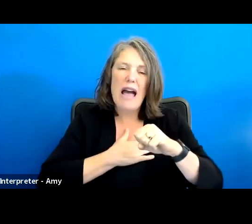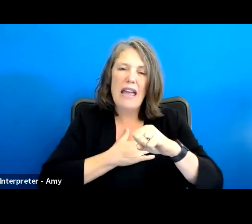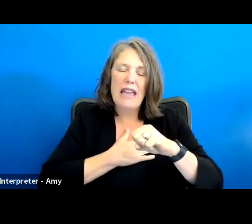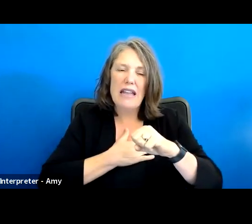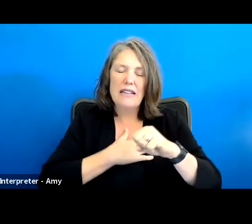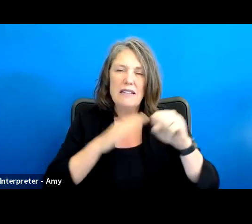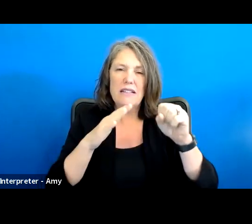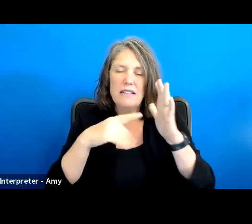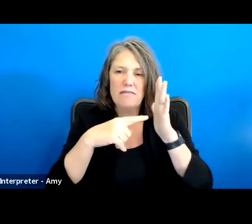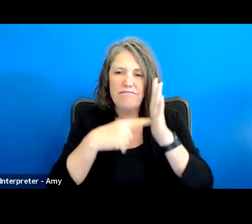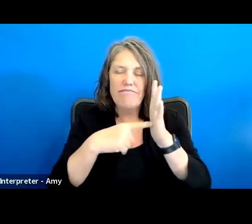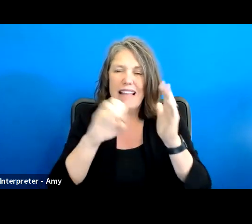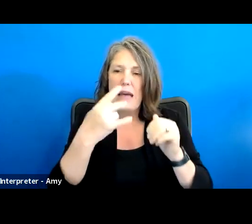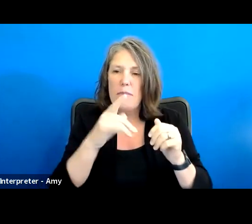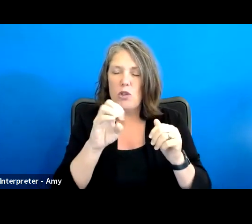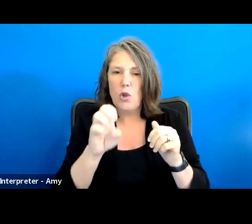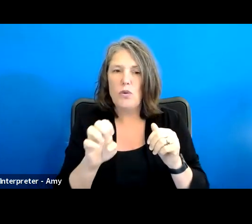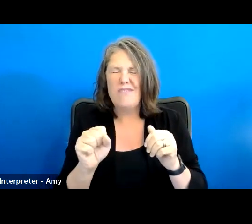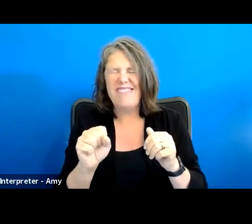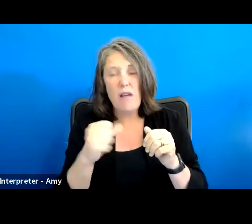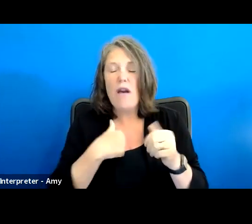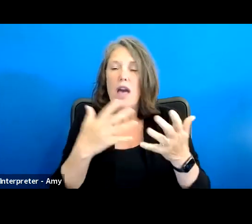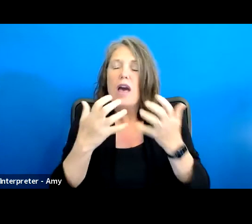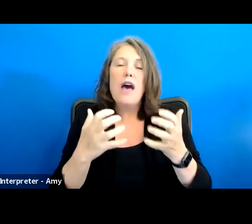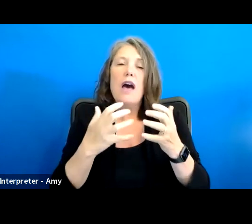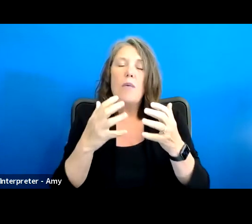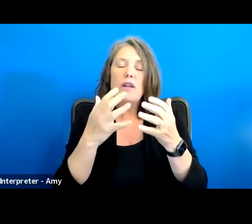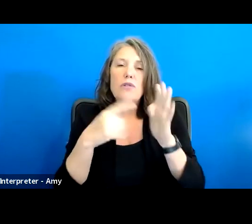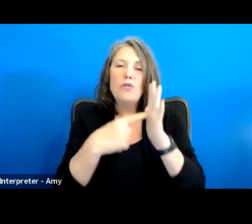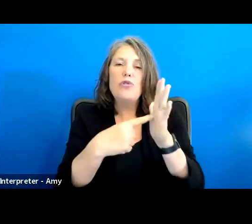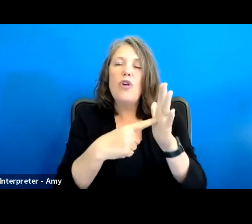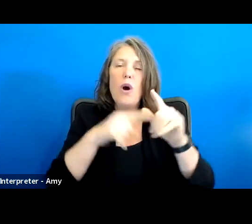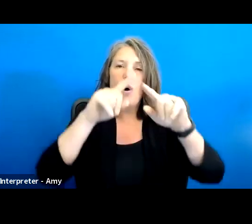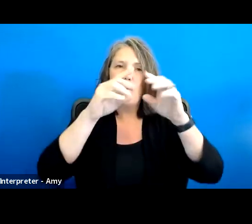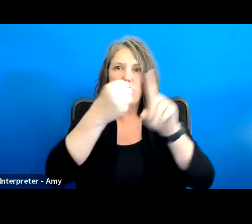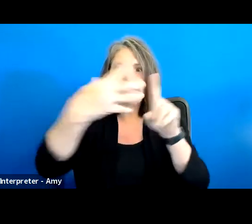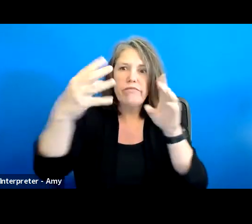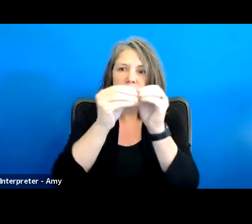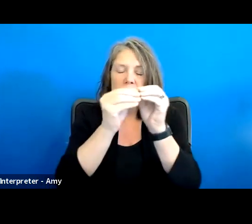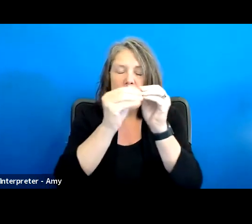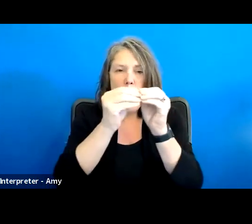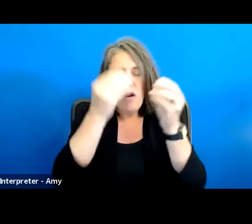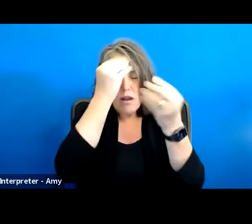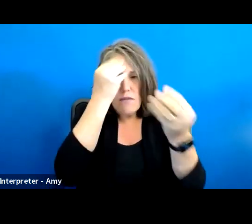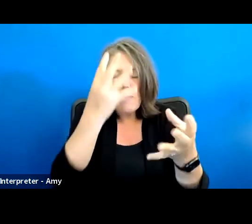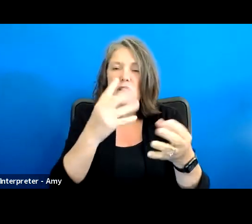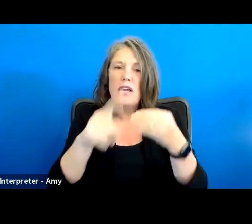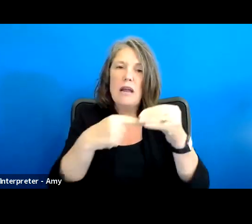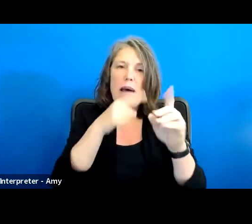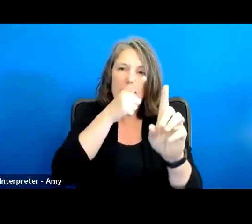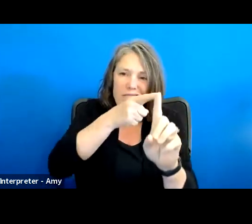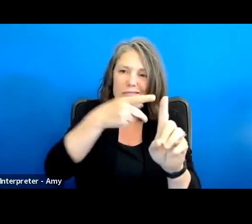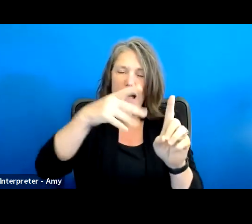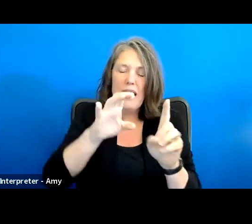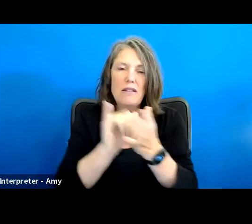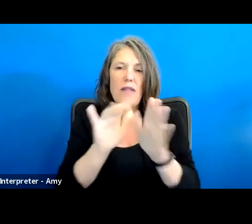include further resources for further education about the given topic of a podcast. So it's a great way to